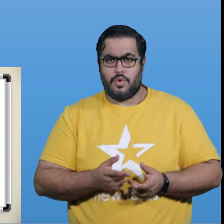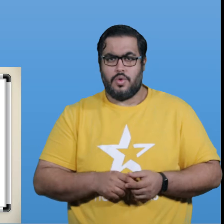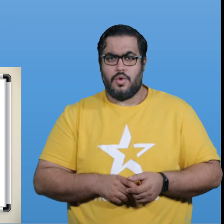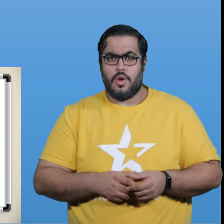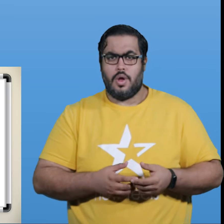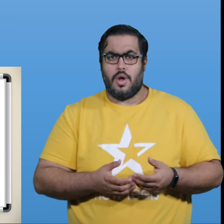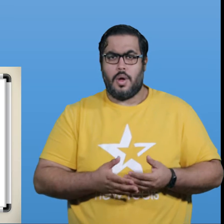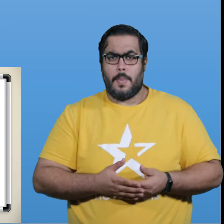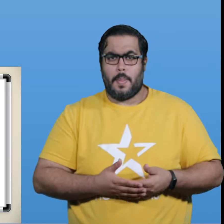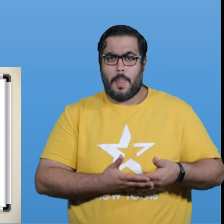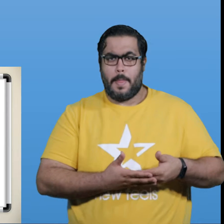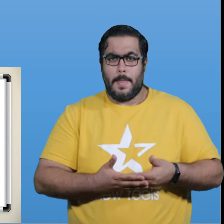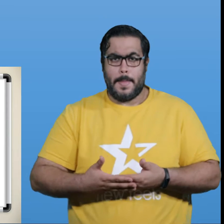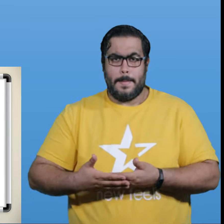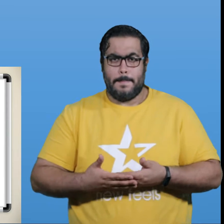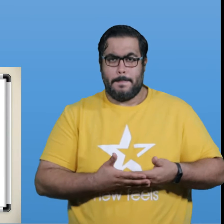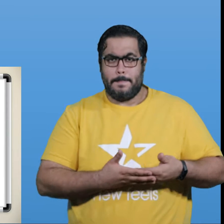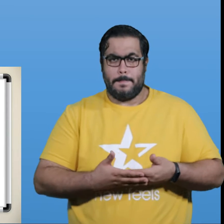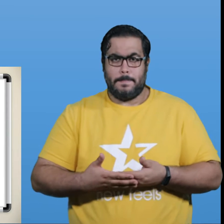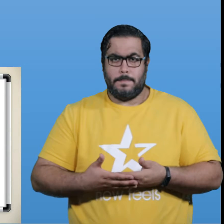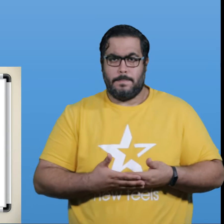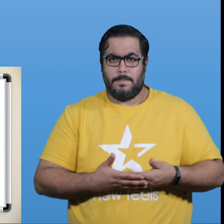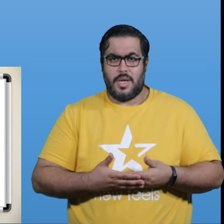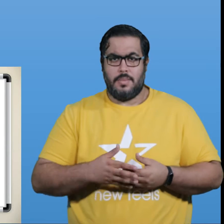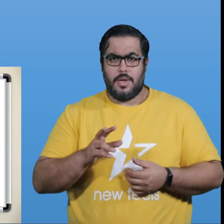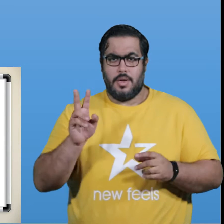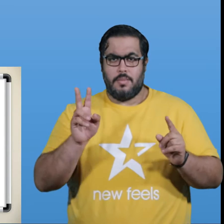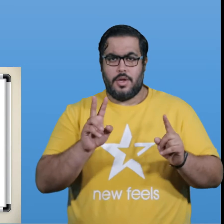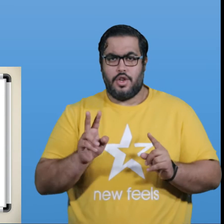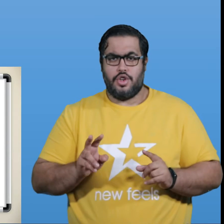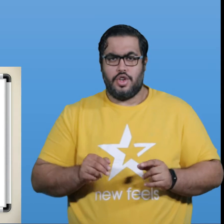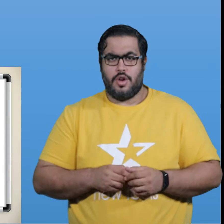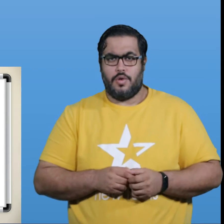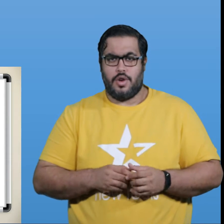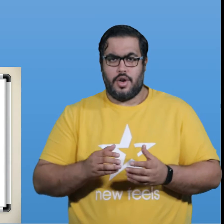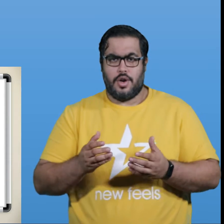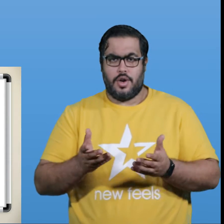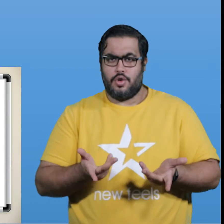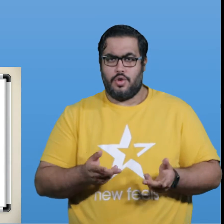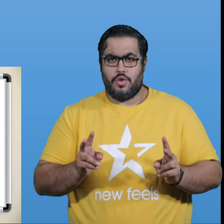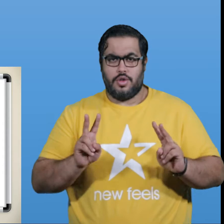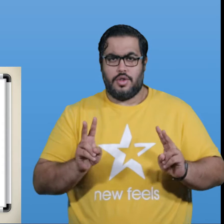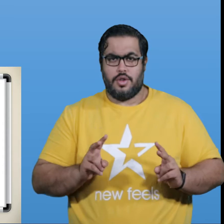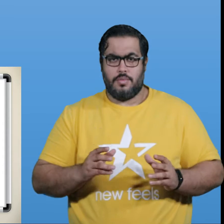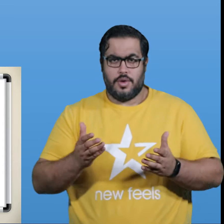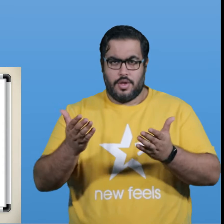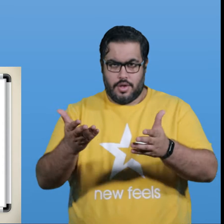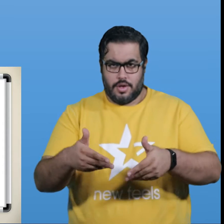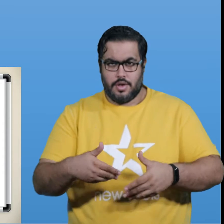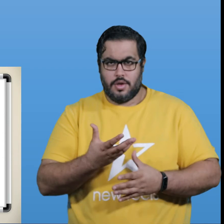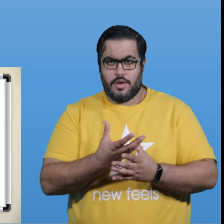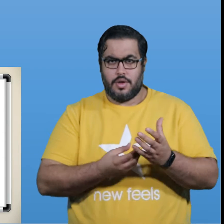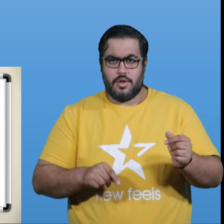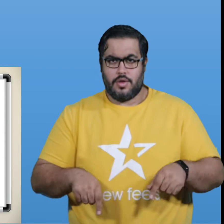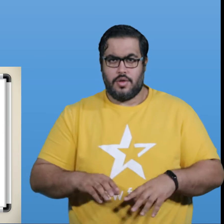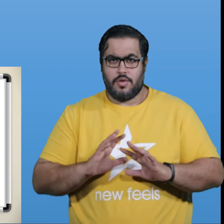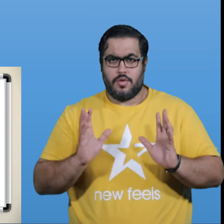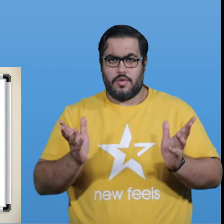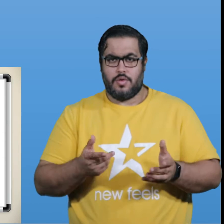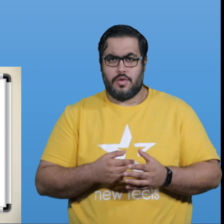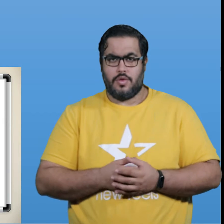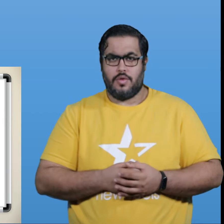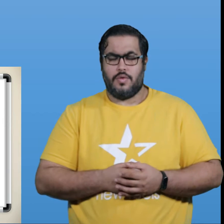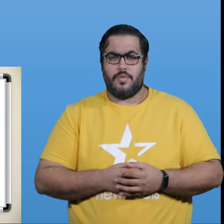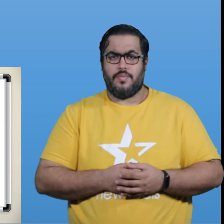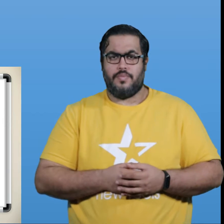celebrating the coming of the new baby to the world. So it is the baby shower. It's a noun. It means a party at which presents